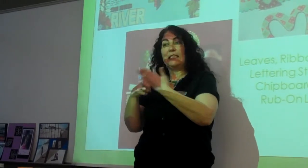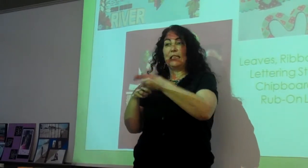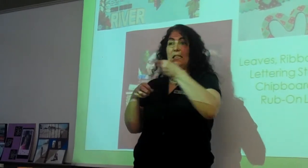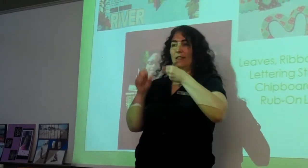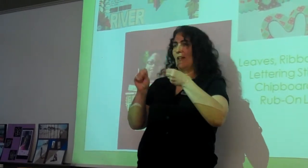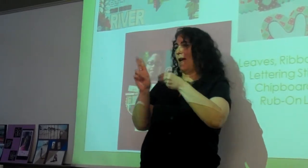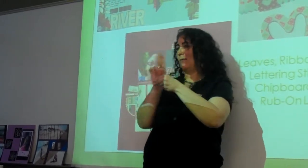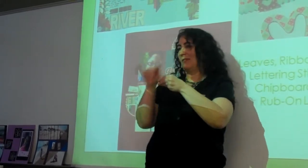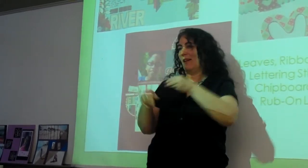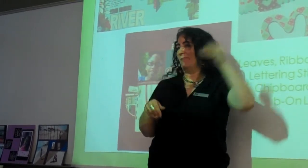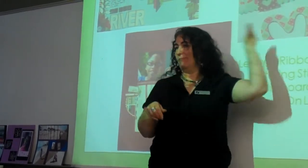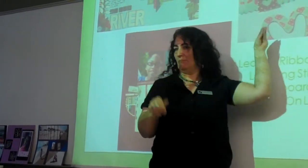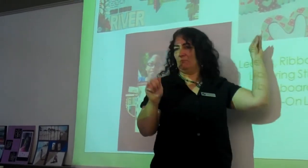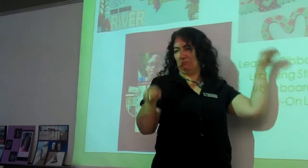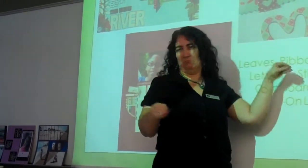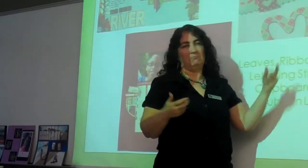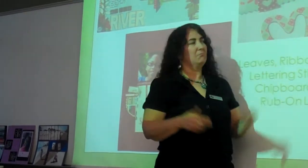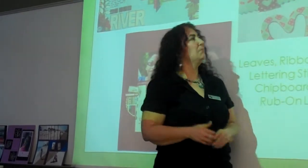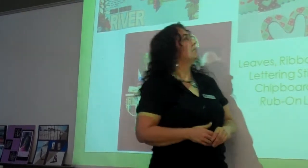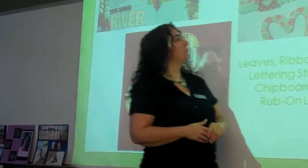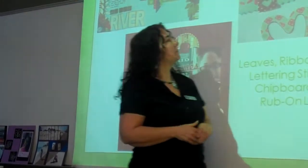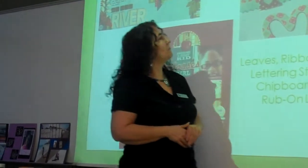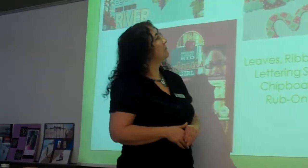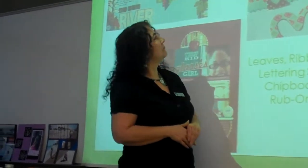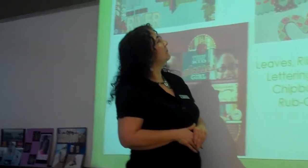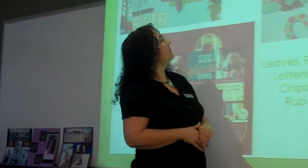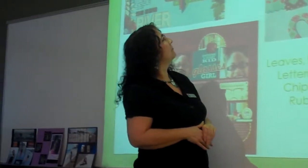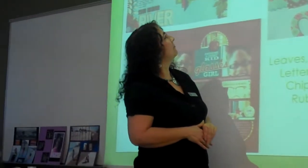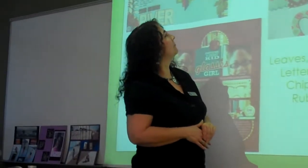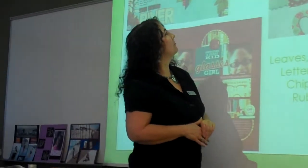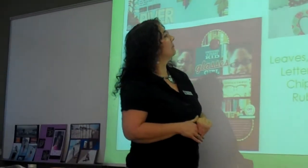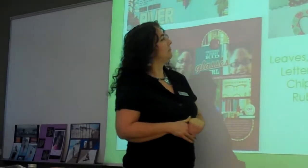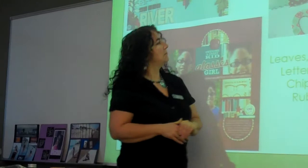And I've gone places and say, please, could I hang on to this for my scrapbooking ideas in the future?